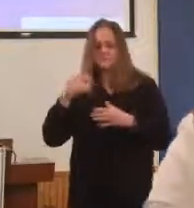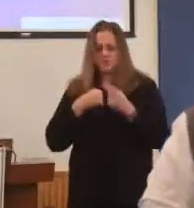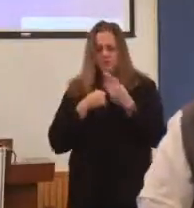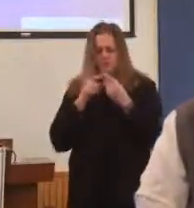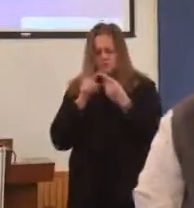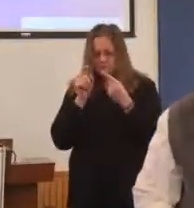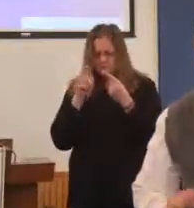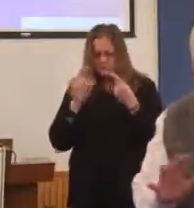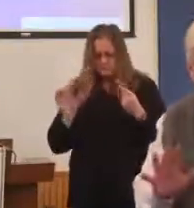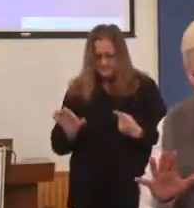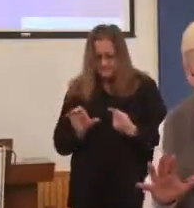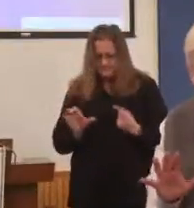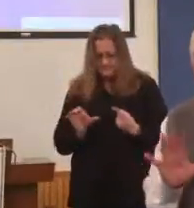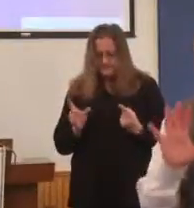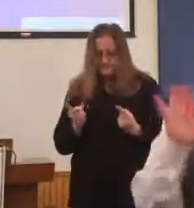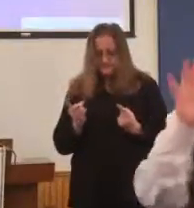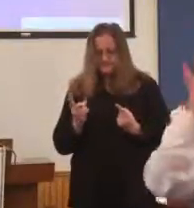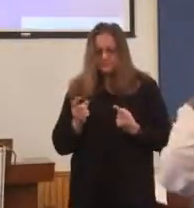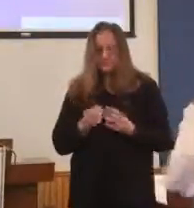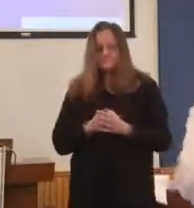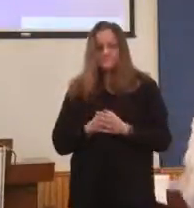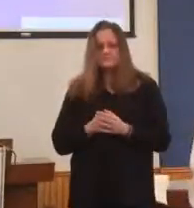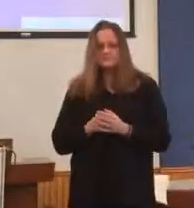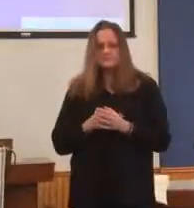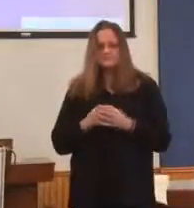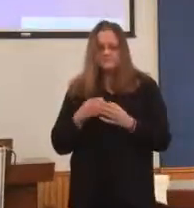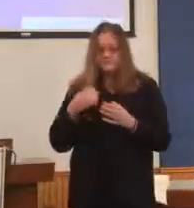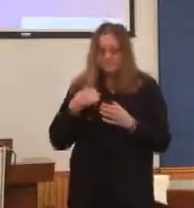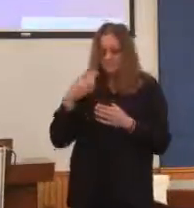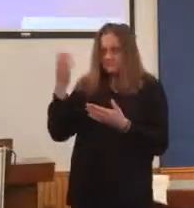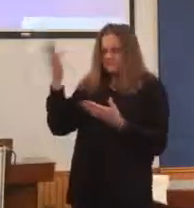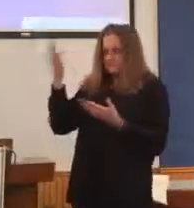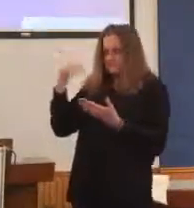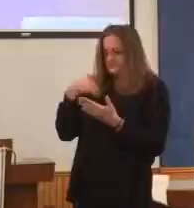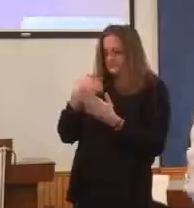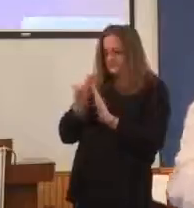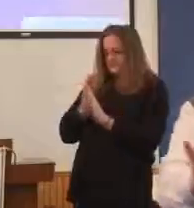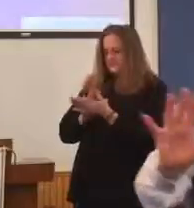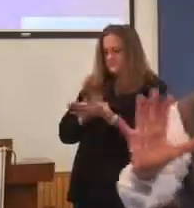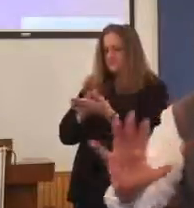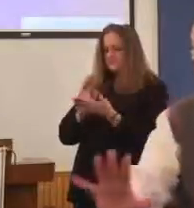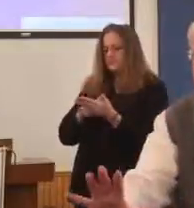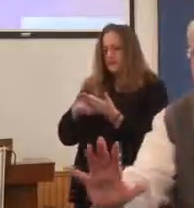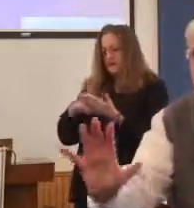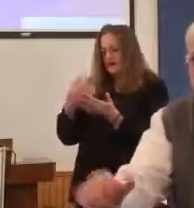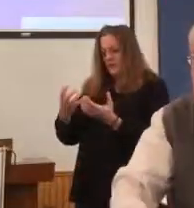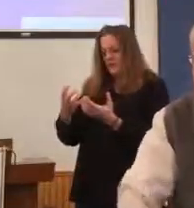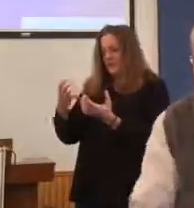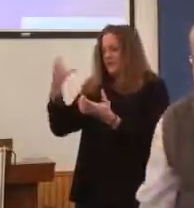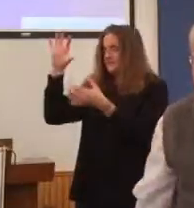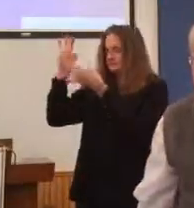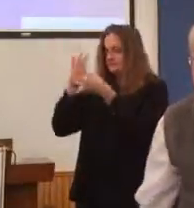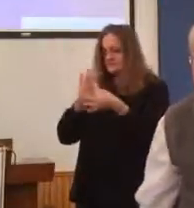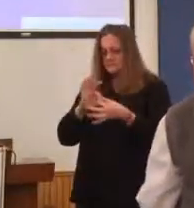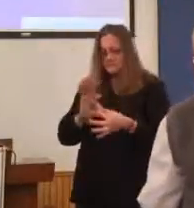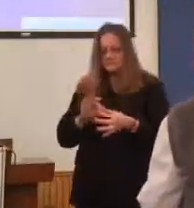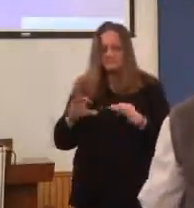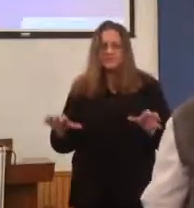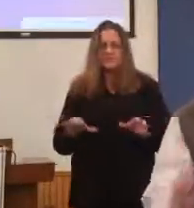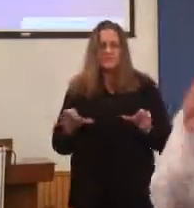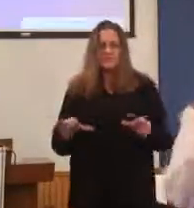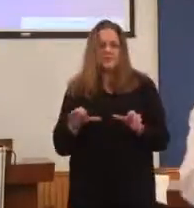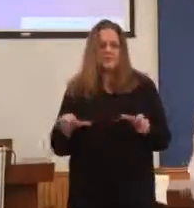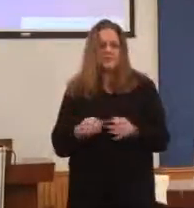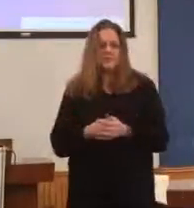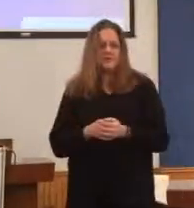thing that will take you closer to becoming what you need to be. I